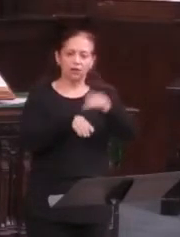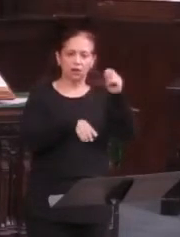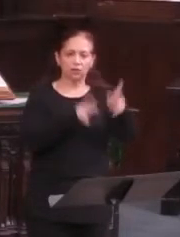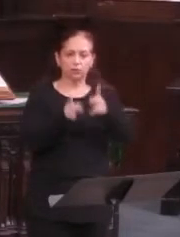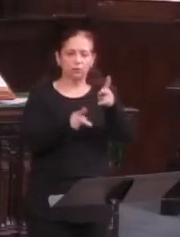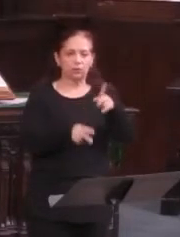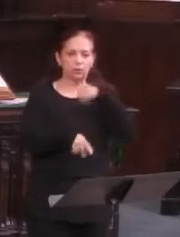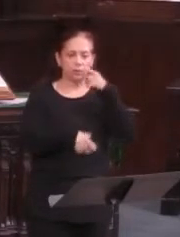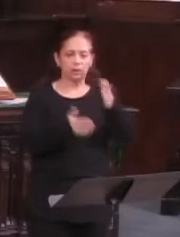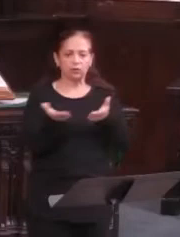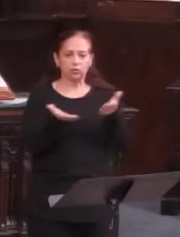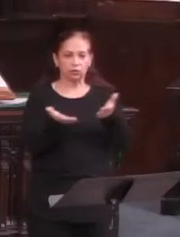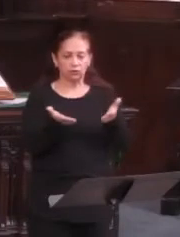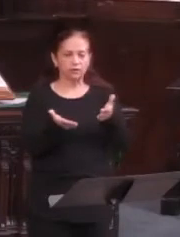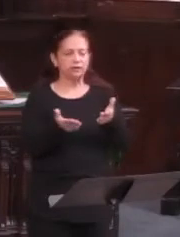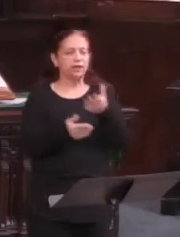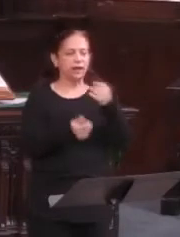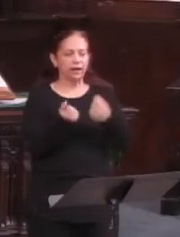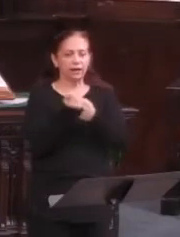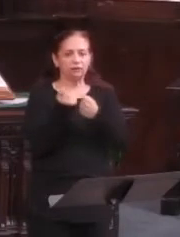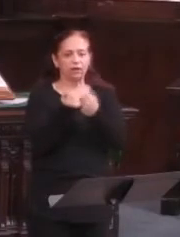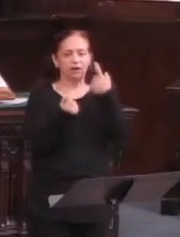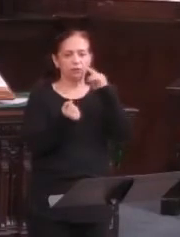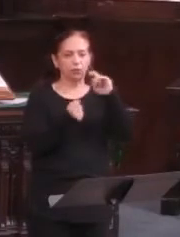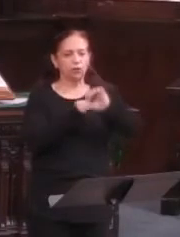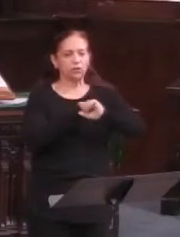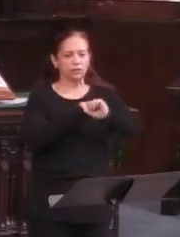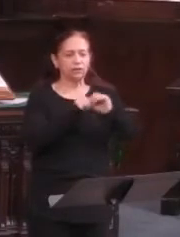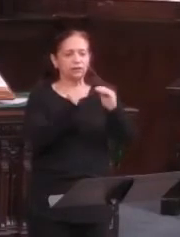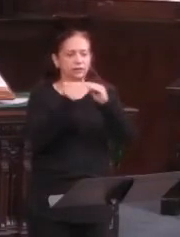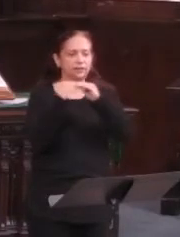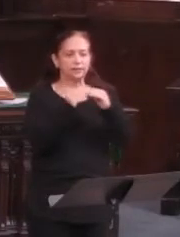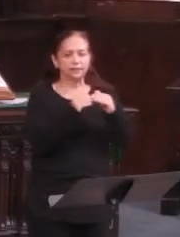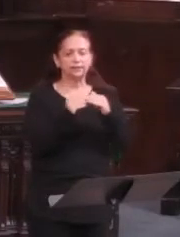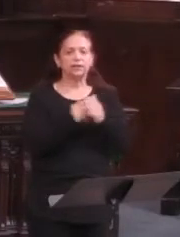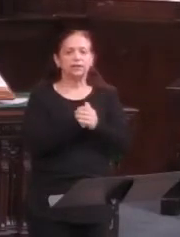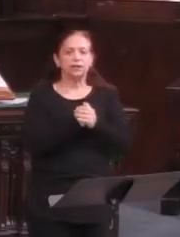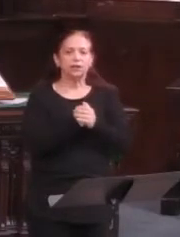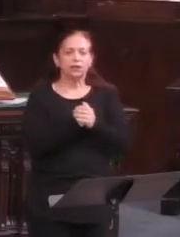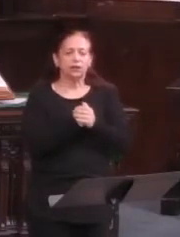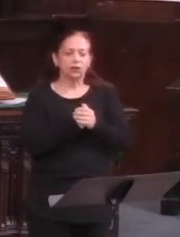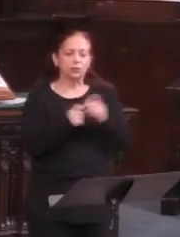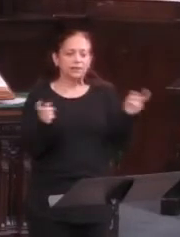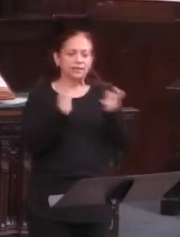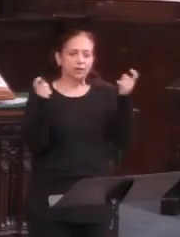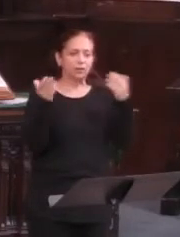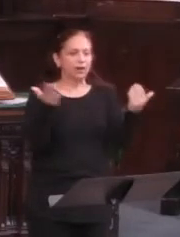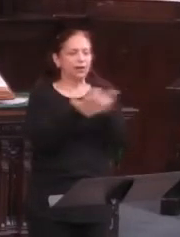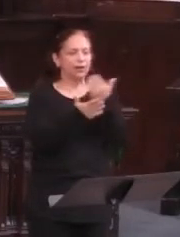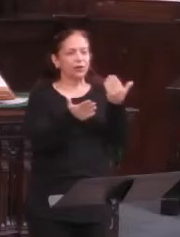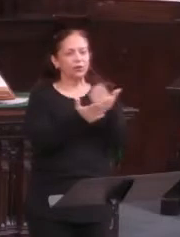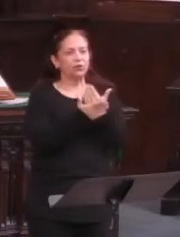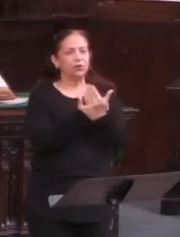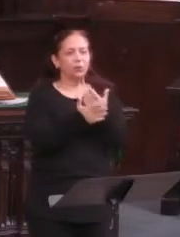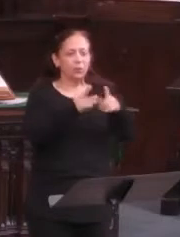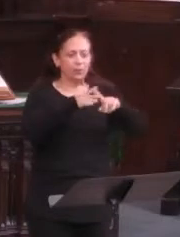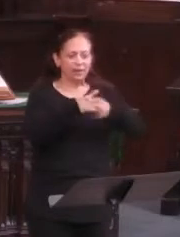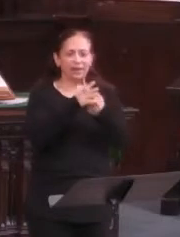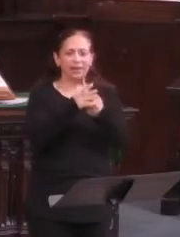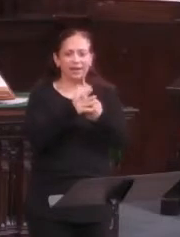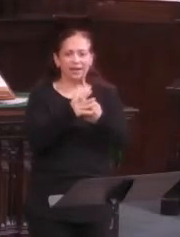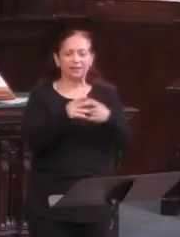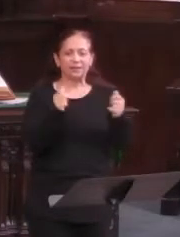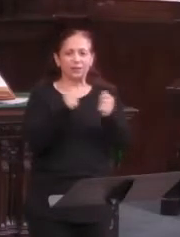service to advocate for justice. We celebrate new beginnings, glass ceilings shattered, and